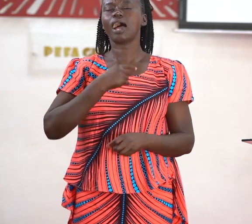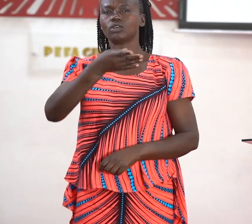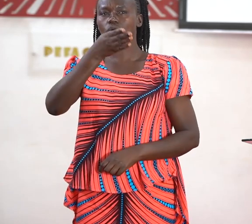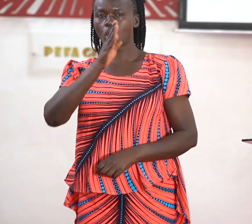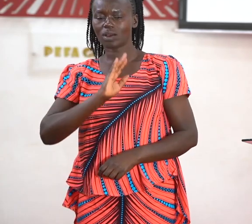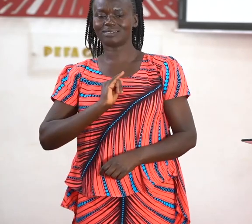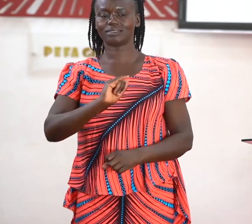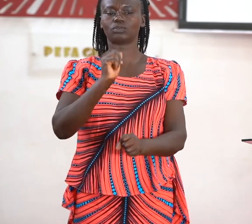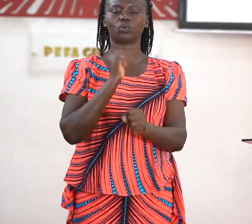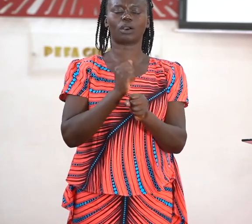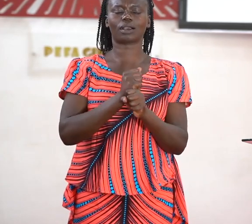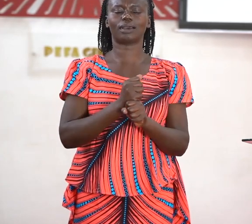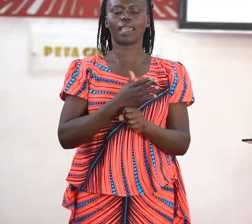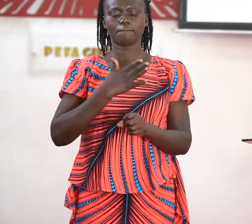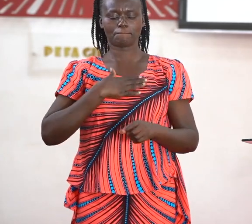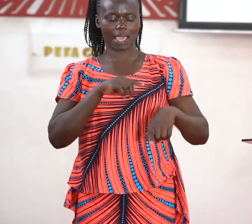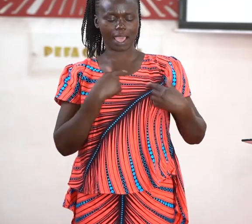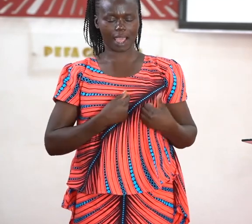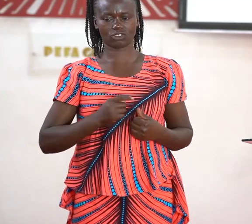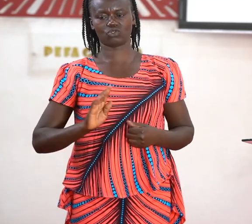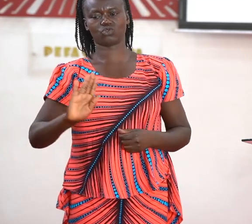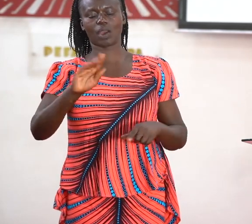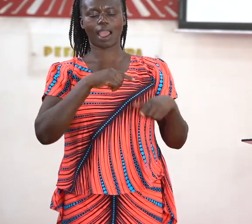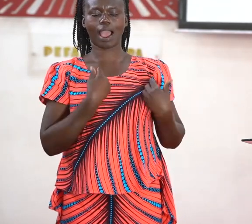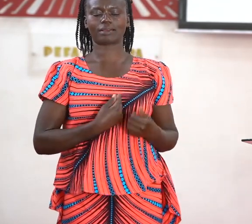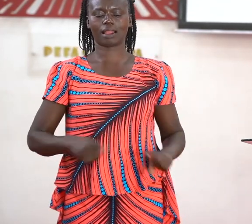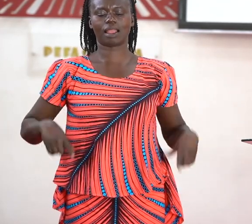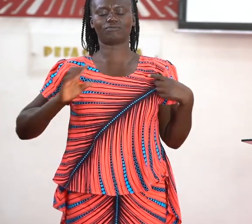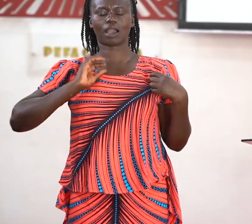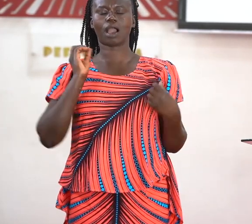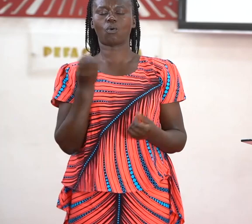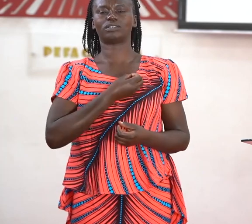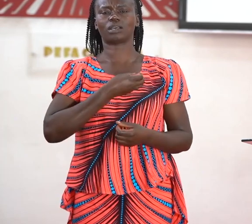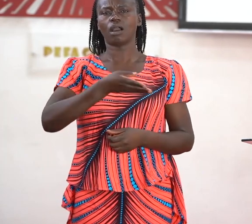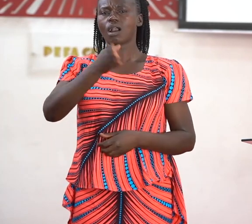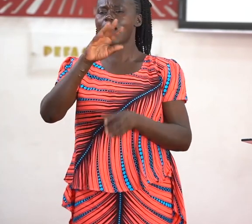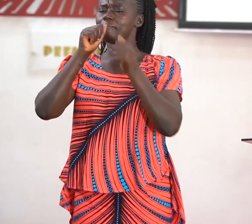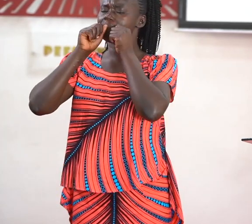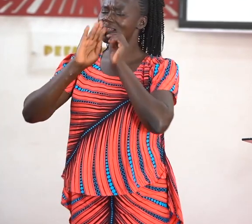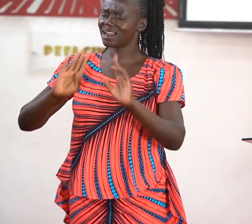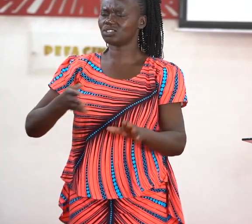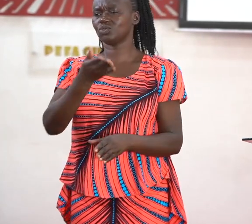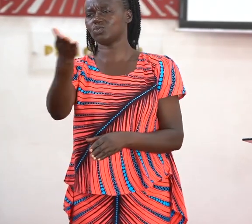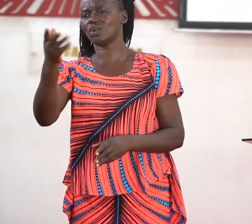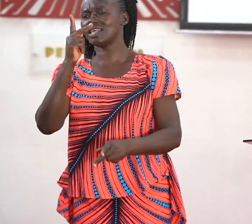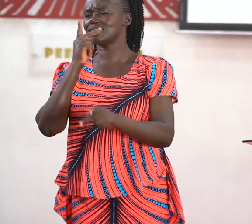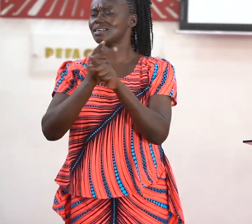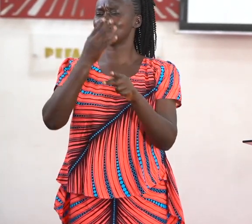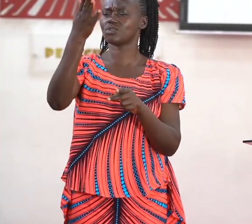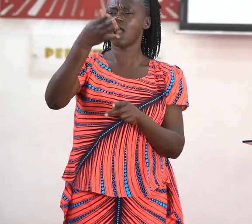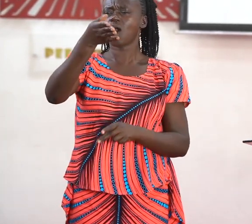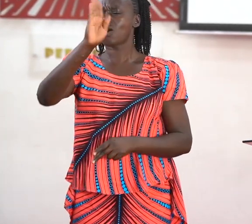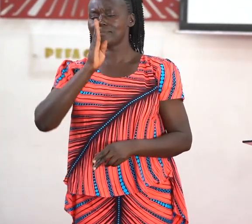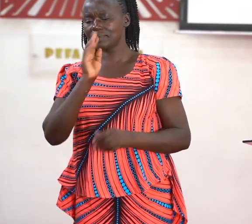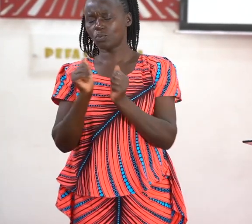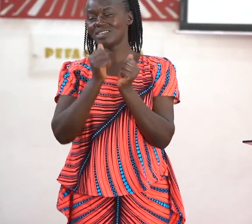work in my heart, in your heart, in our lives. May the Lord bless you. May the Lord keep you. May the Lord be